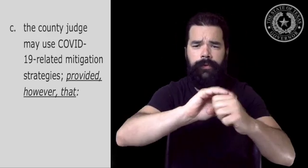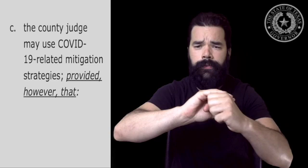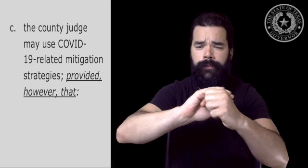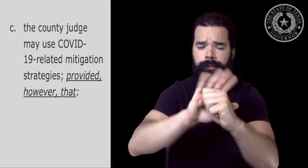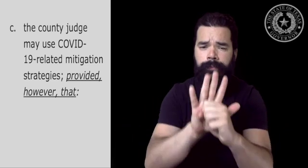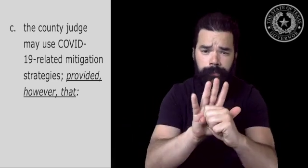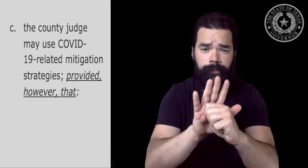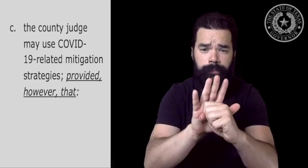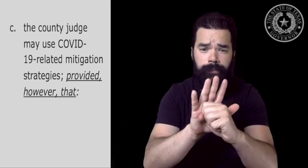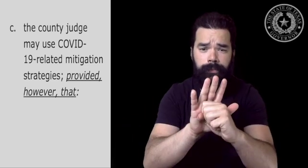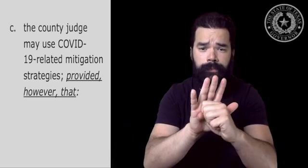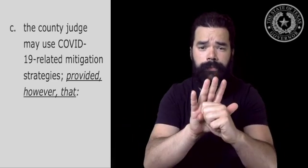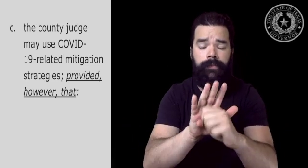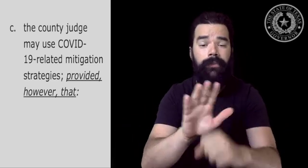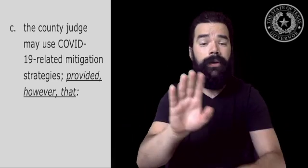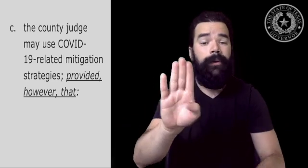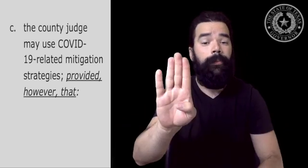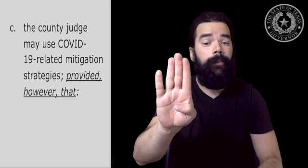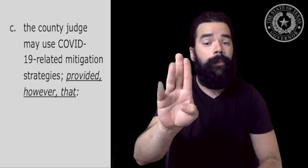that